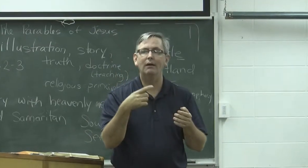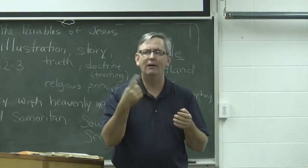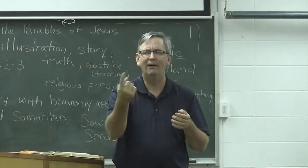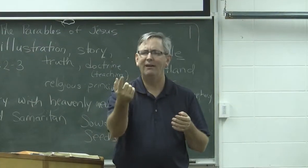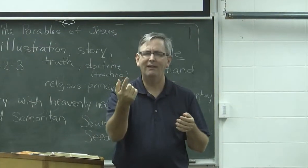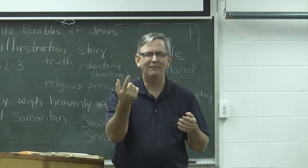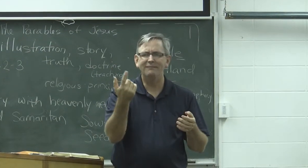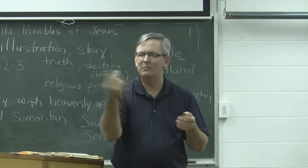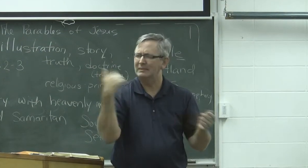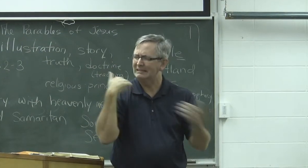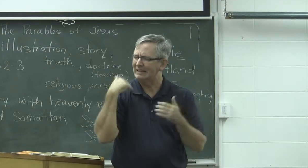Sometimes